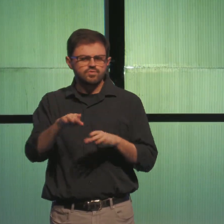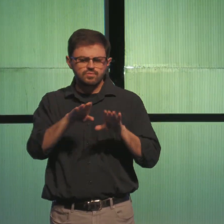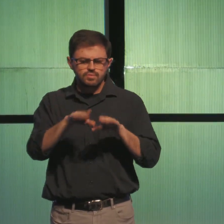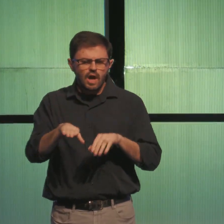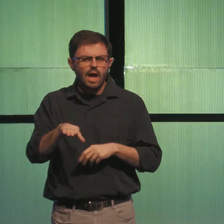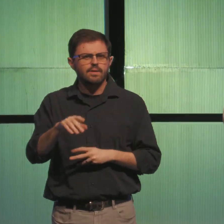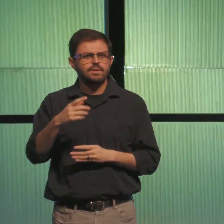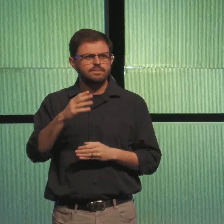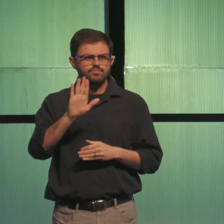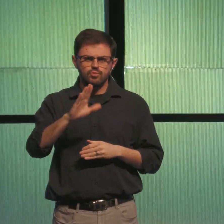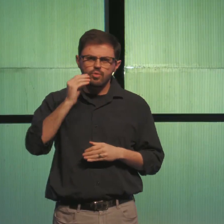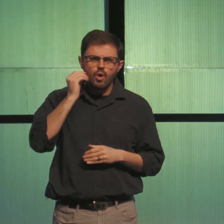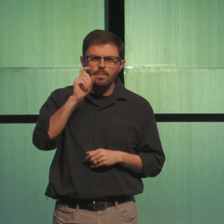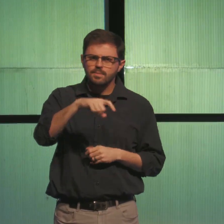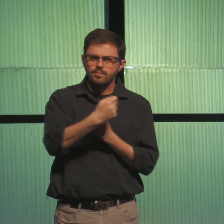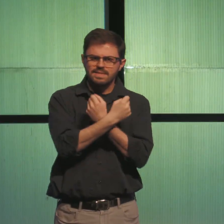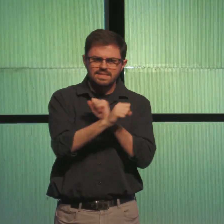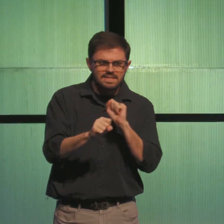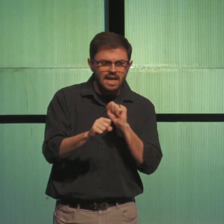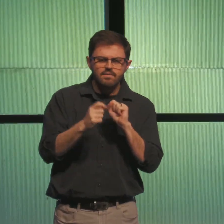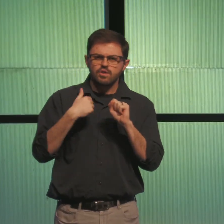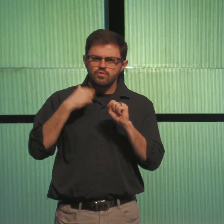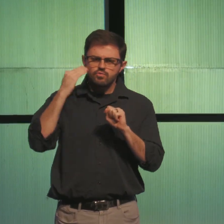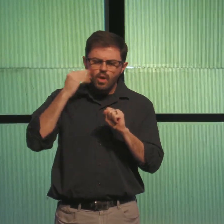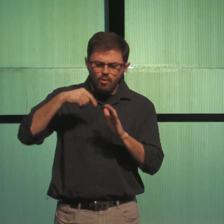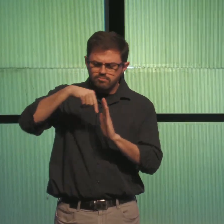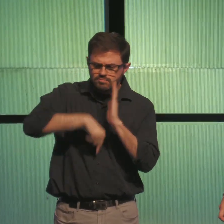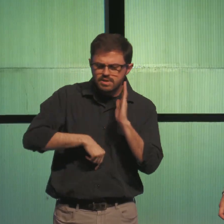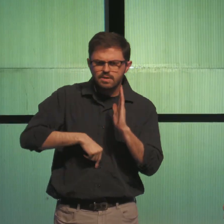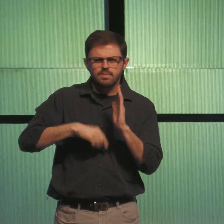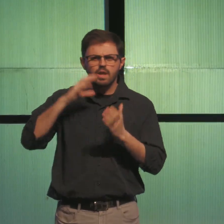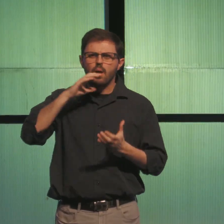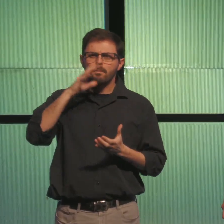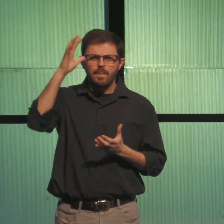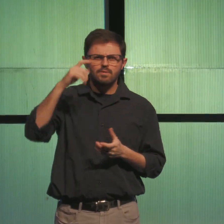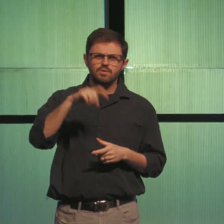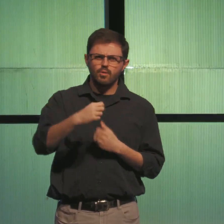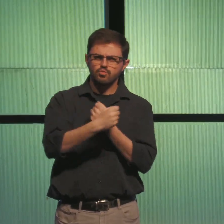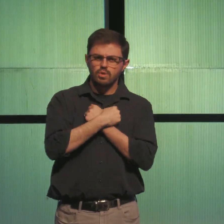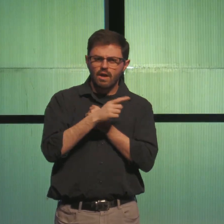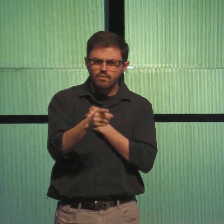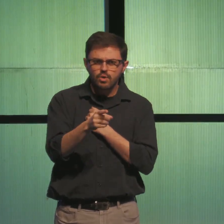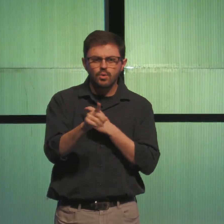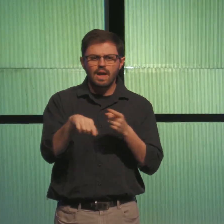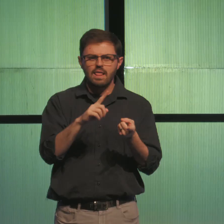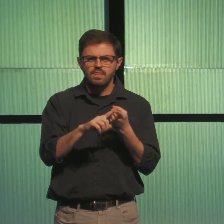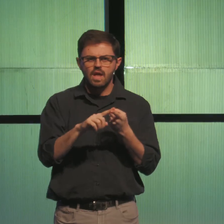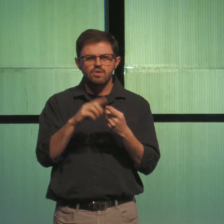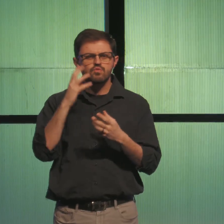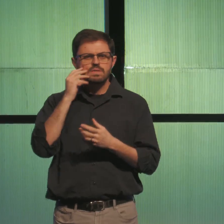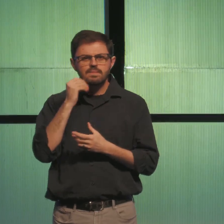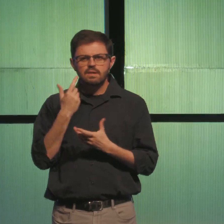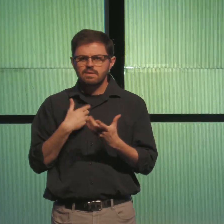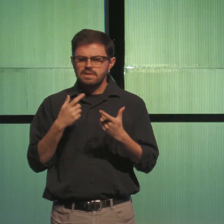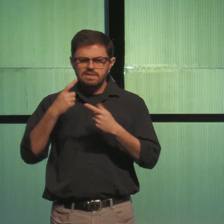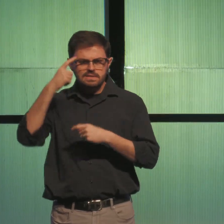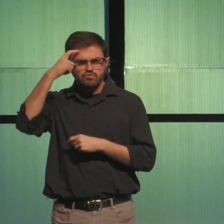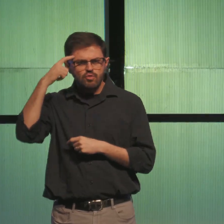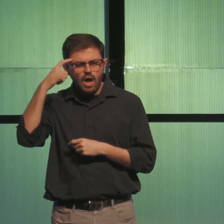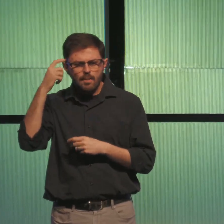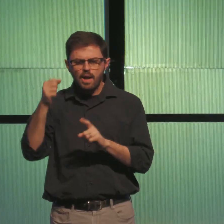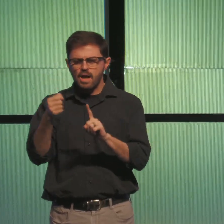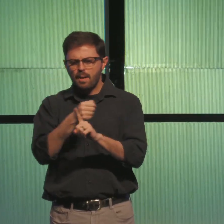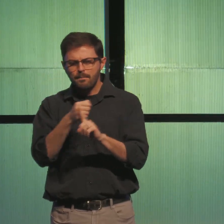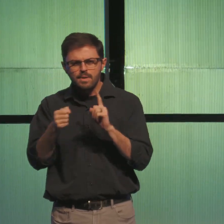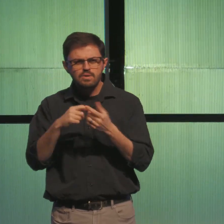belief that parents are supposed to be loving, but all of a sudden you experience intense pain, trauma, abuse, your brain